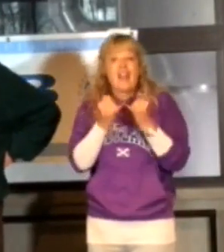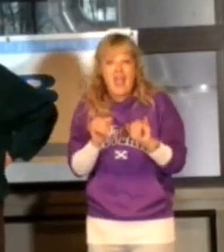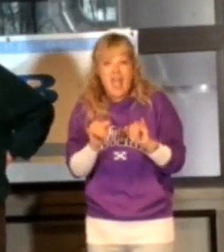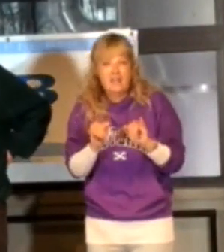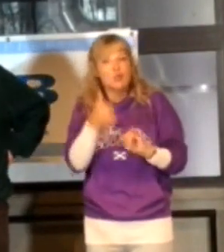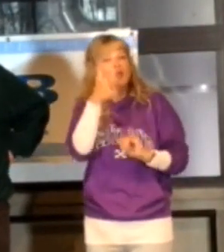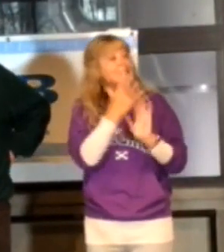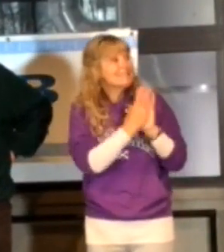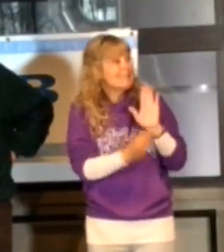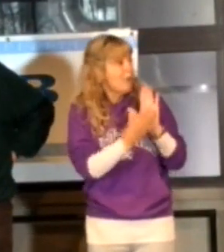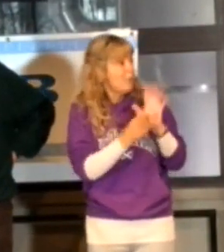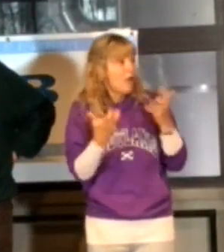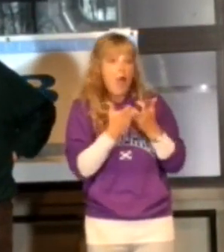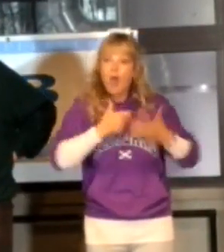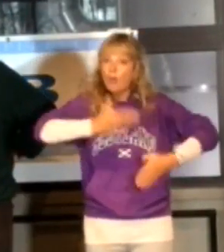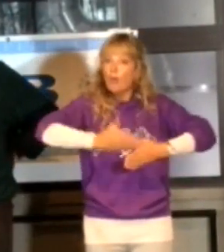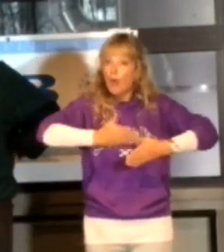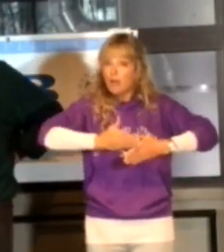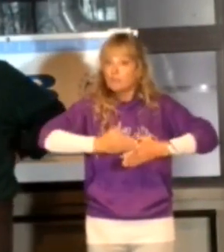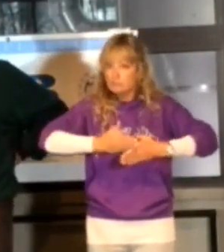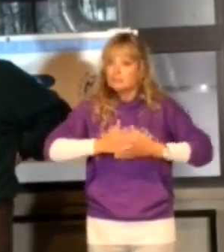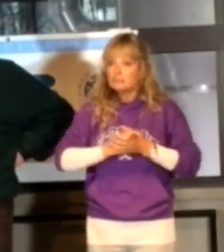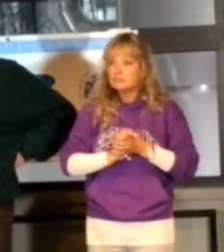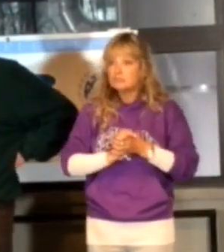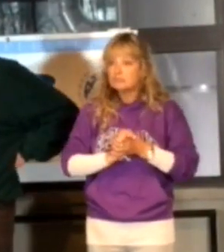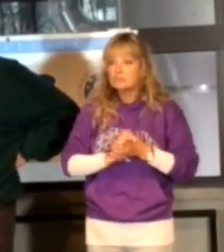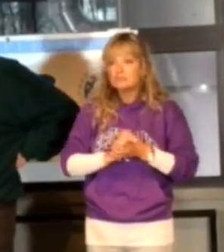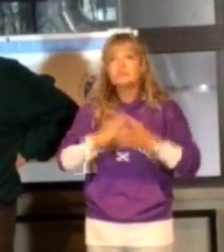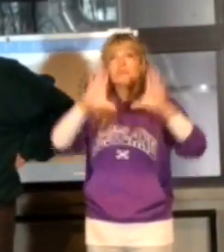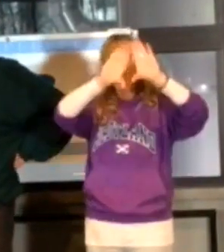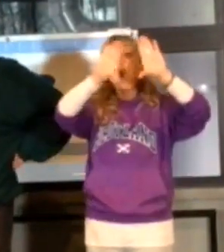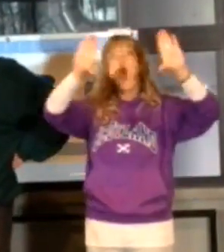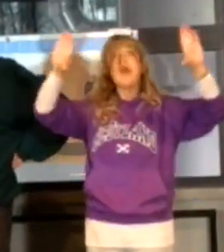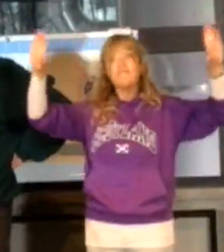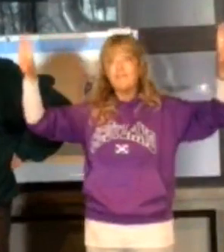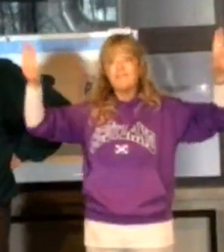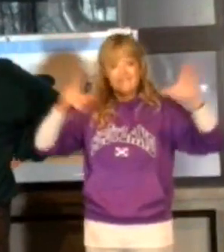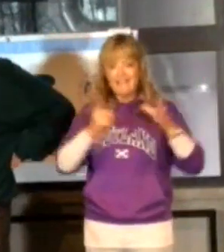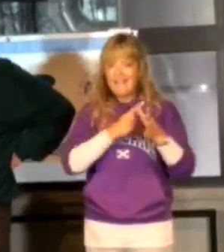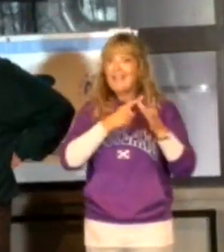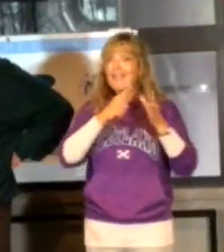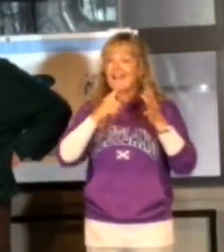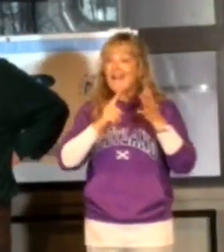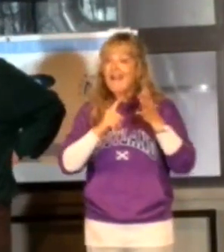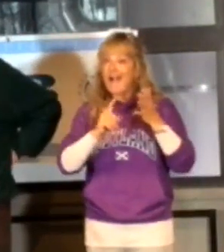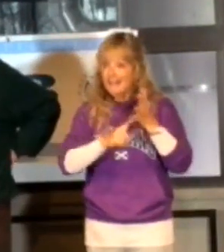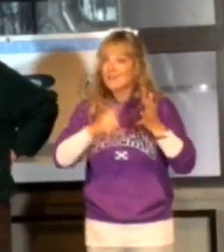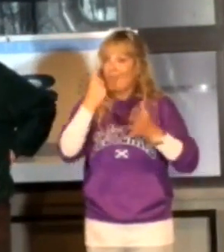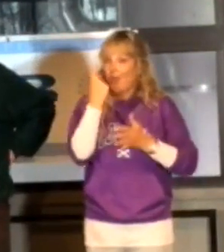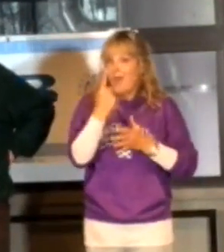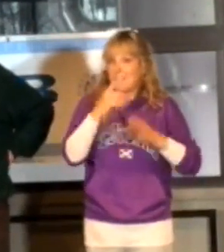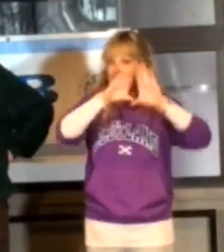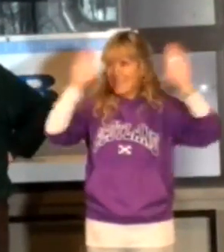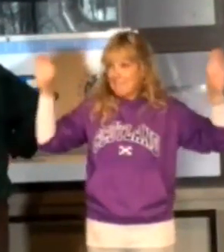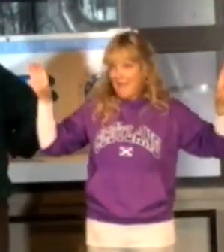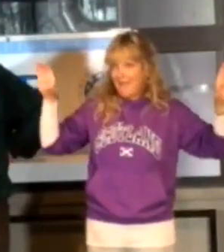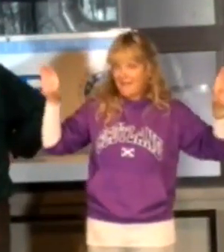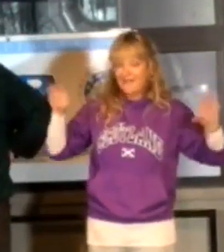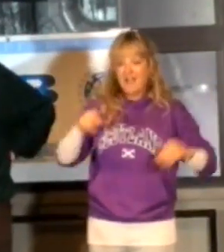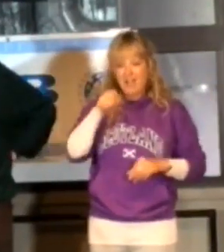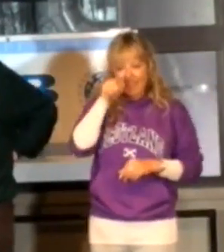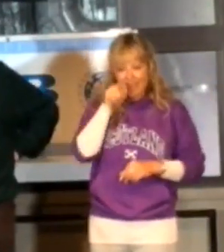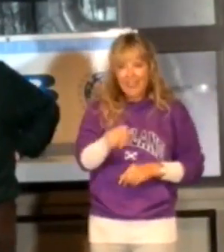of how we work is that All Under One Banner had a slight hiccup prior to the Edinburgh March,